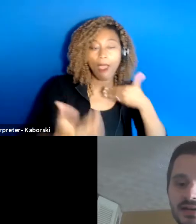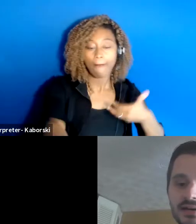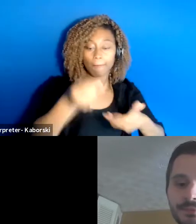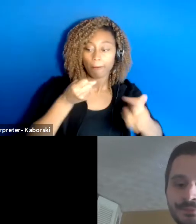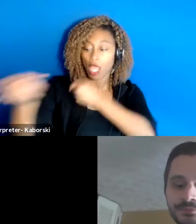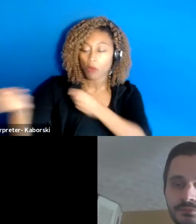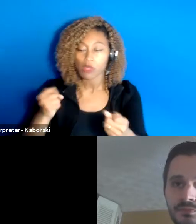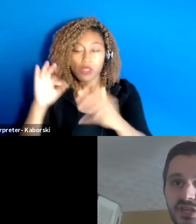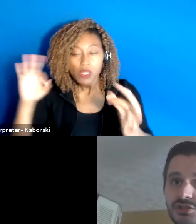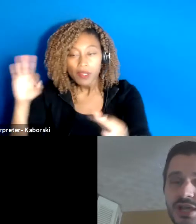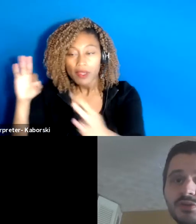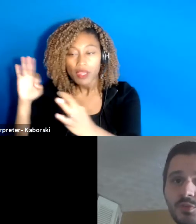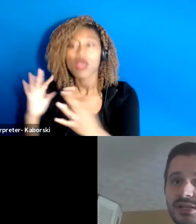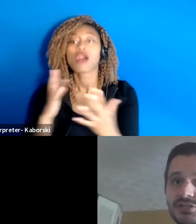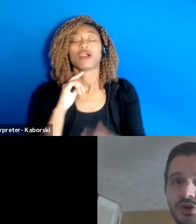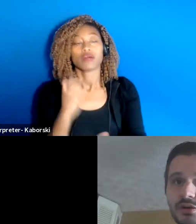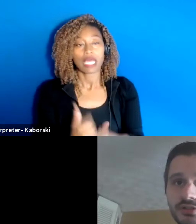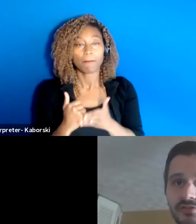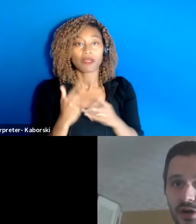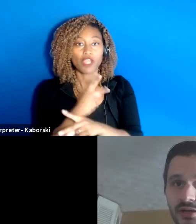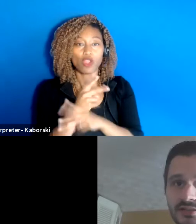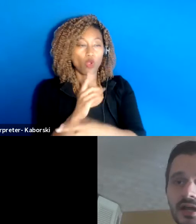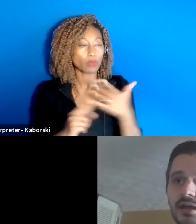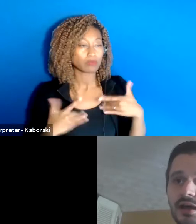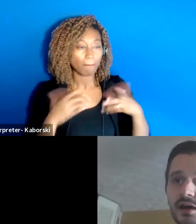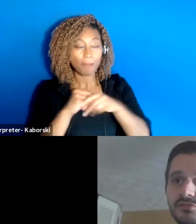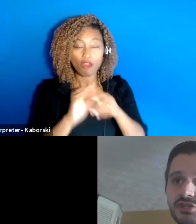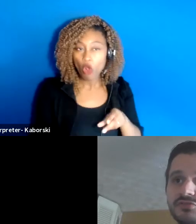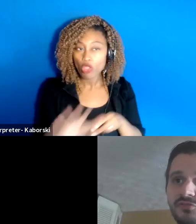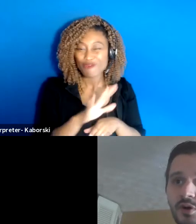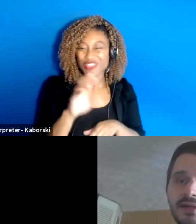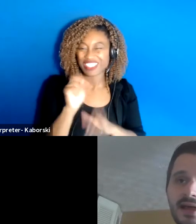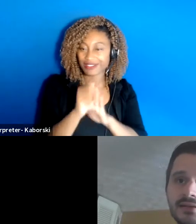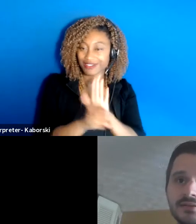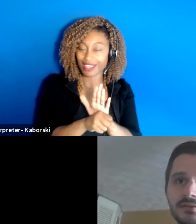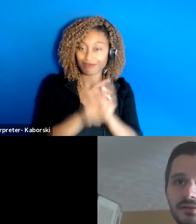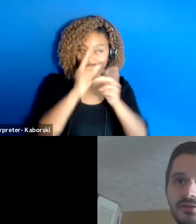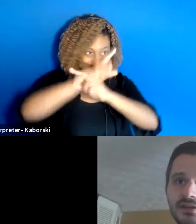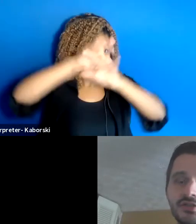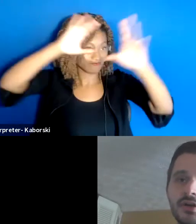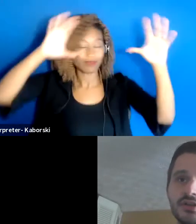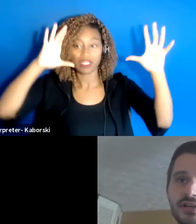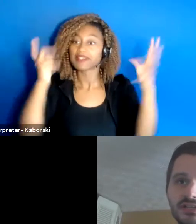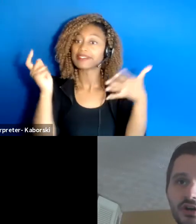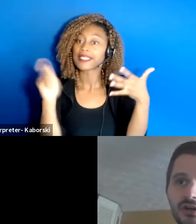across the state. So that was a really strong start for us of just forming that structure